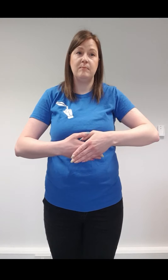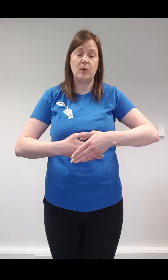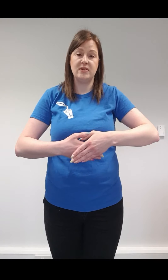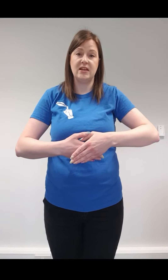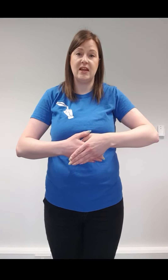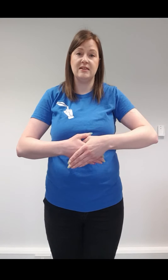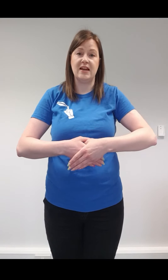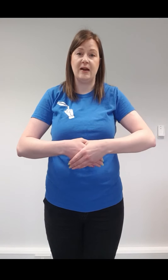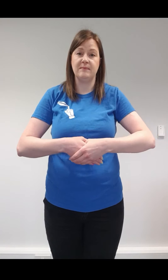pointing in and down.